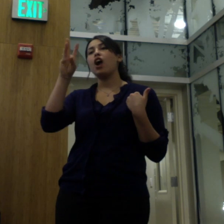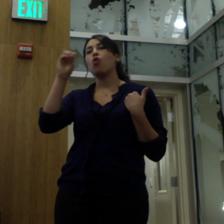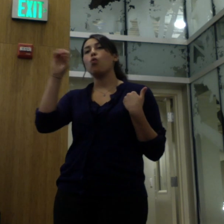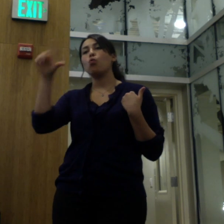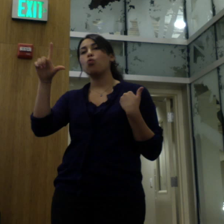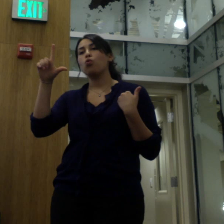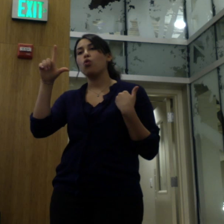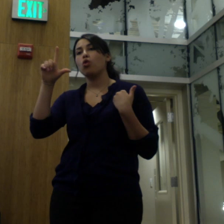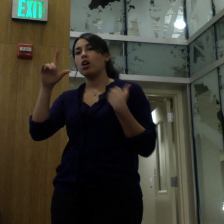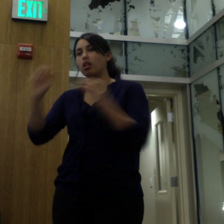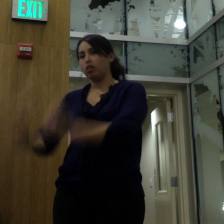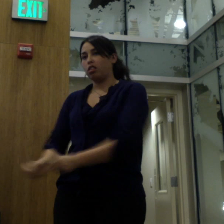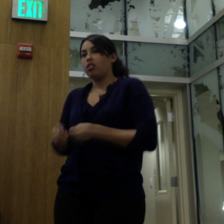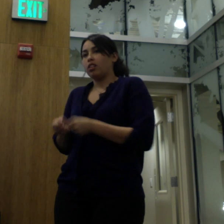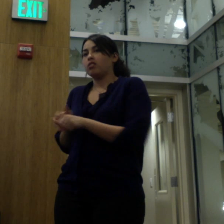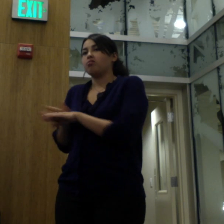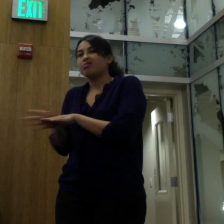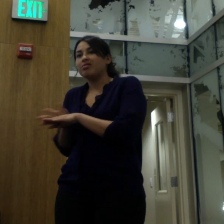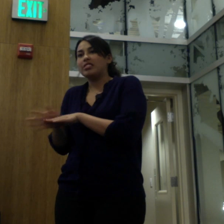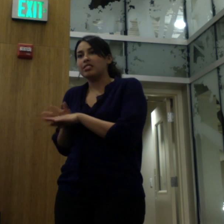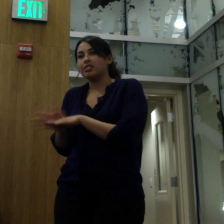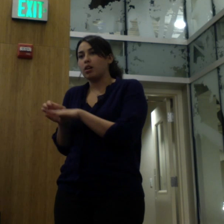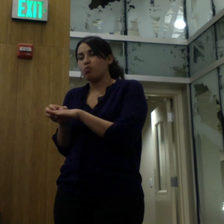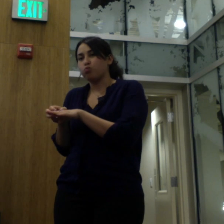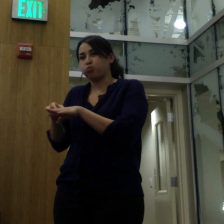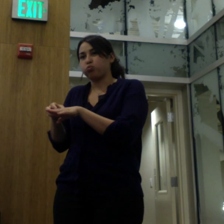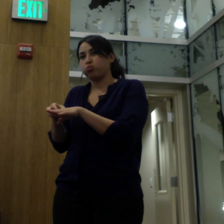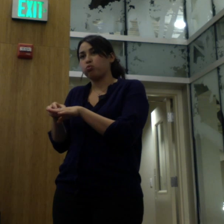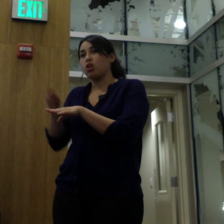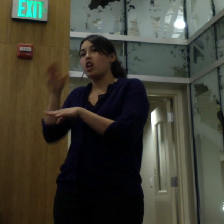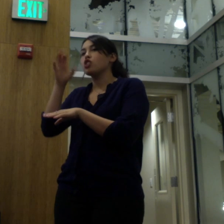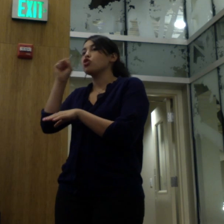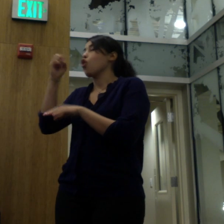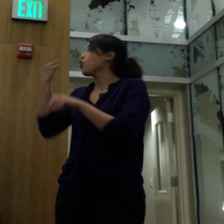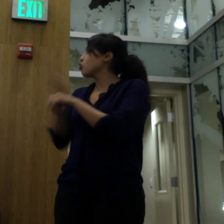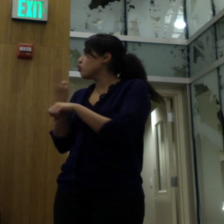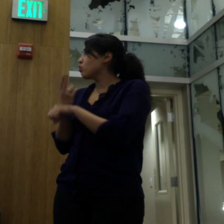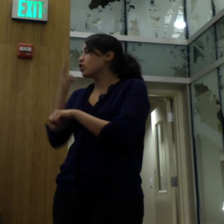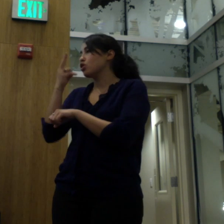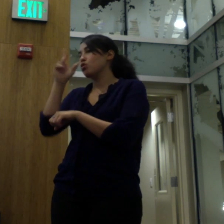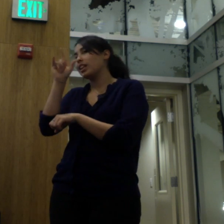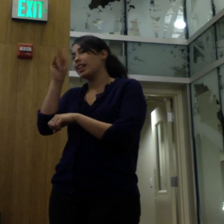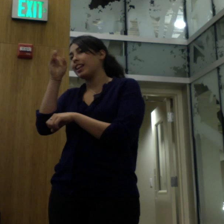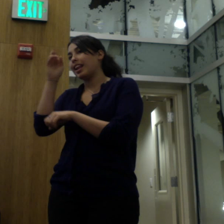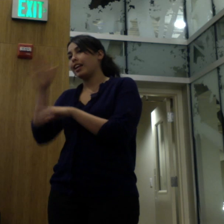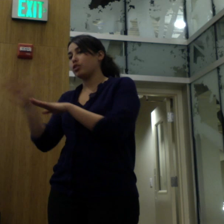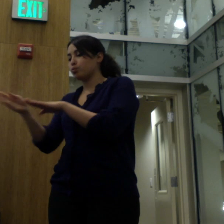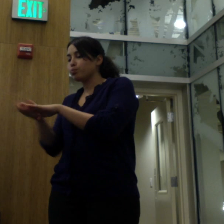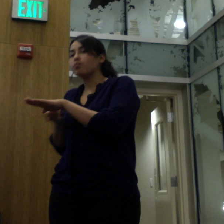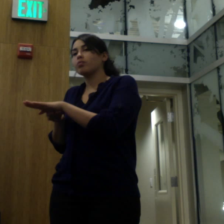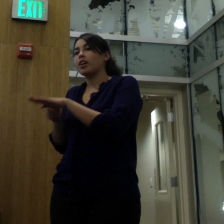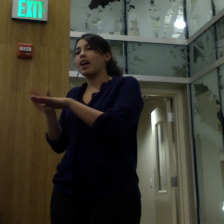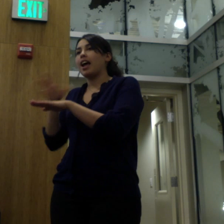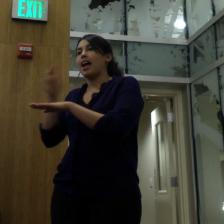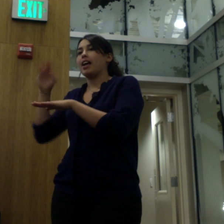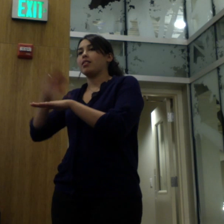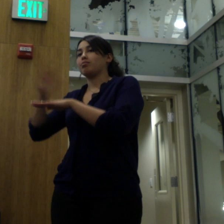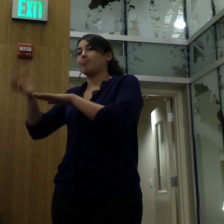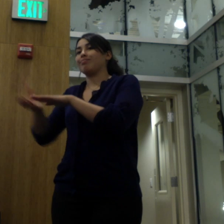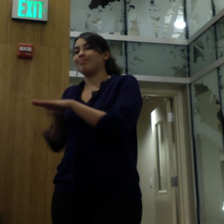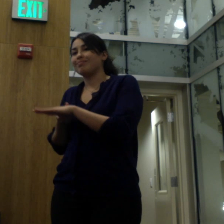a liner that would take the brunt of the rubbing on the shoe away from your foot in that rag